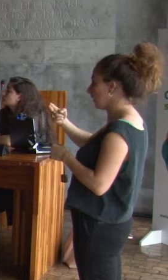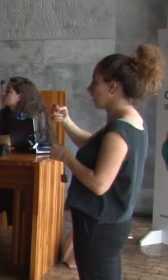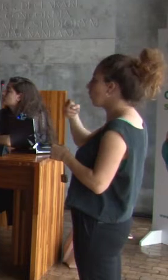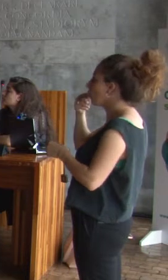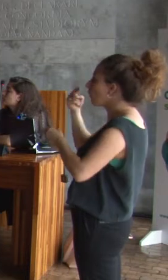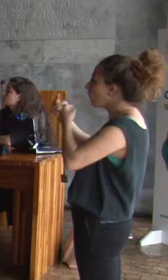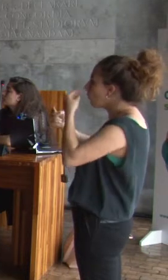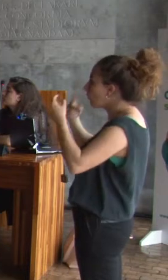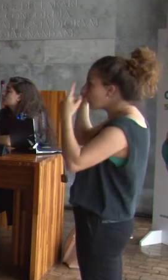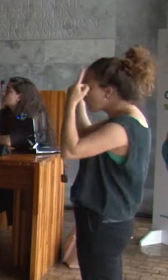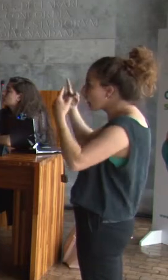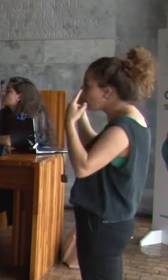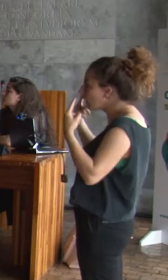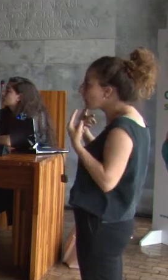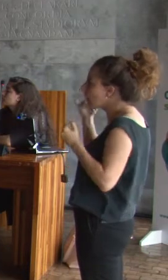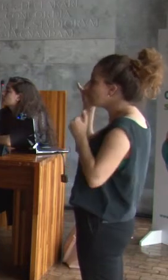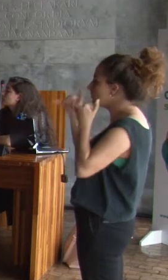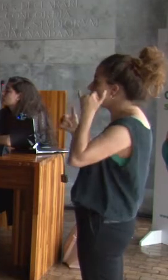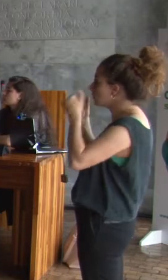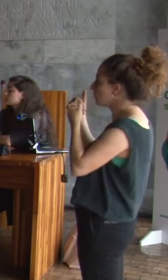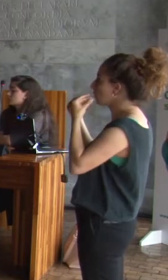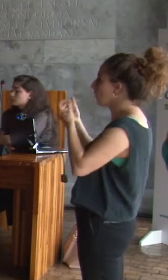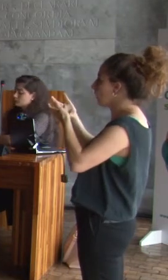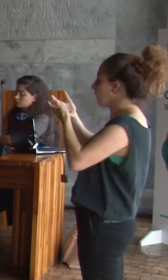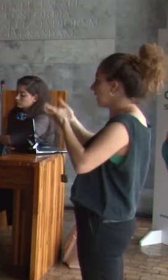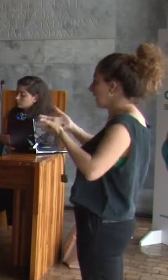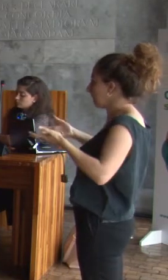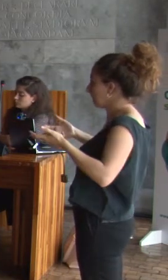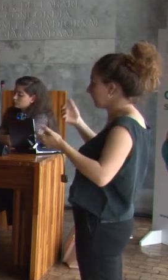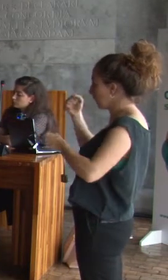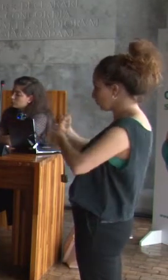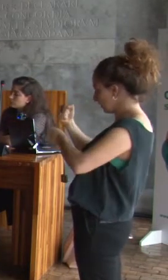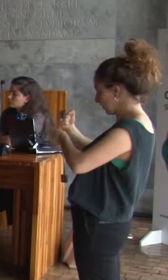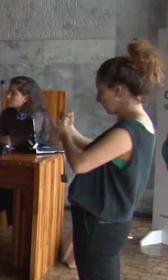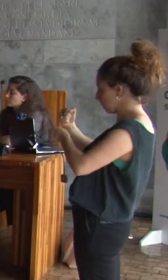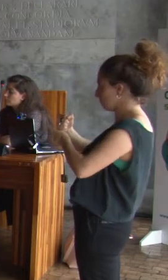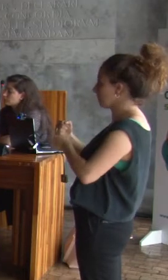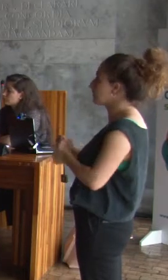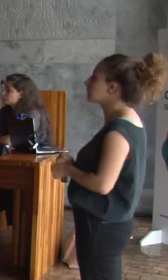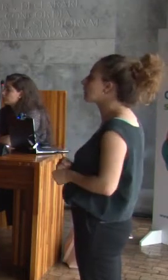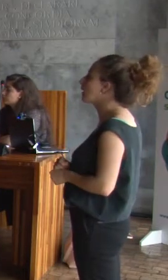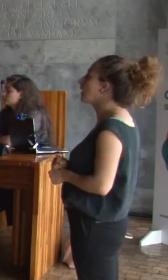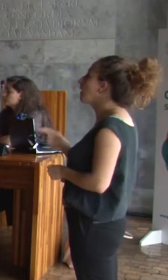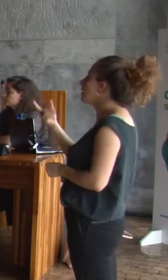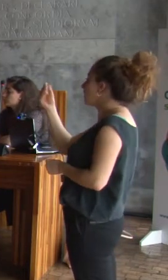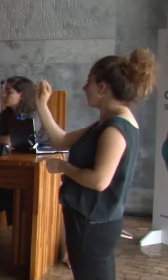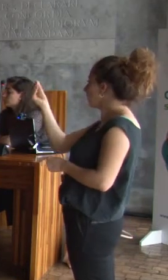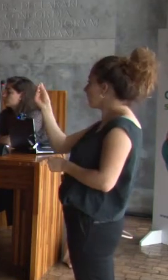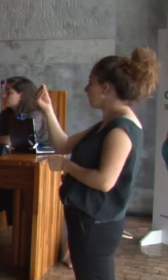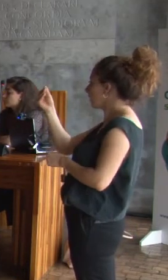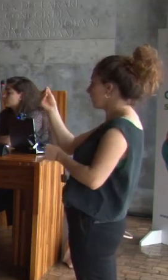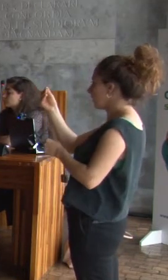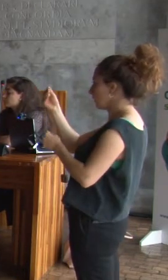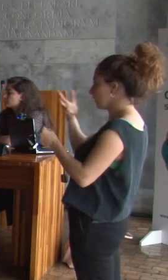all the Jews that were killed in the concentration camps are engraved on it, and there is a sculpture